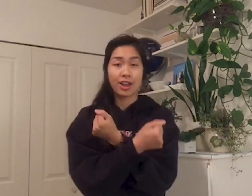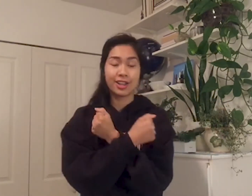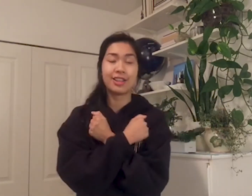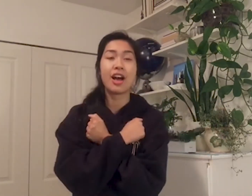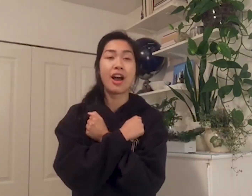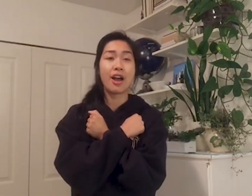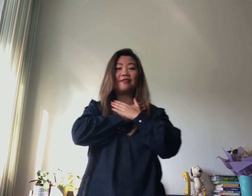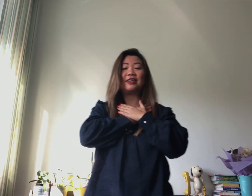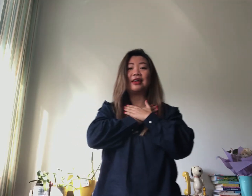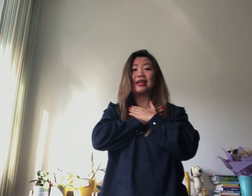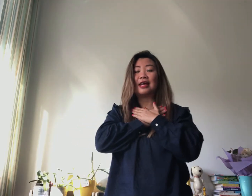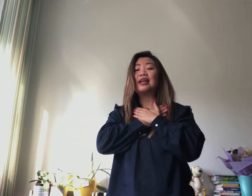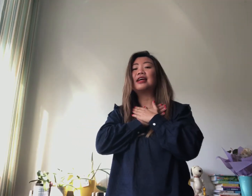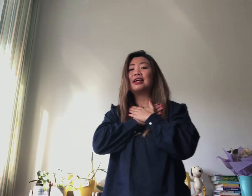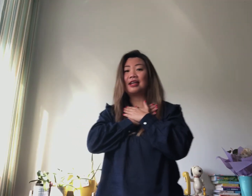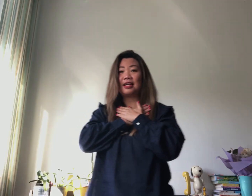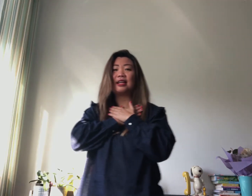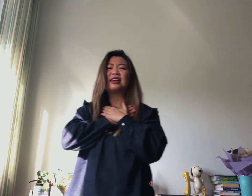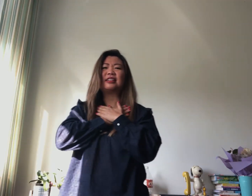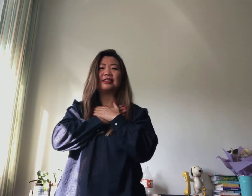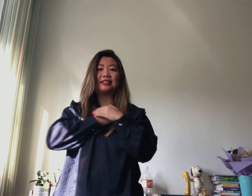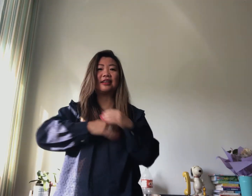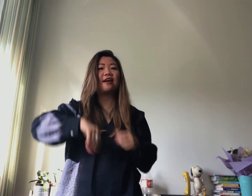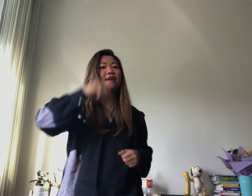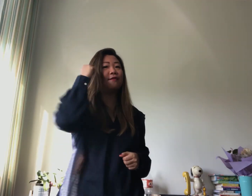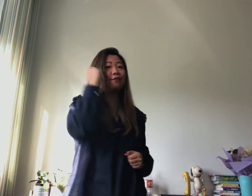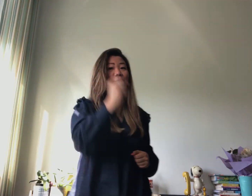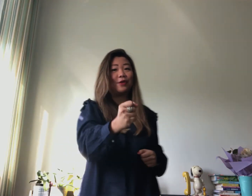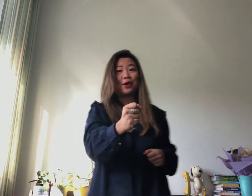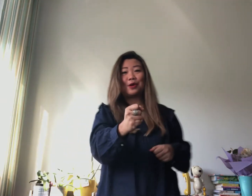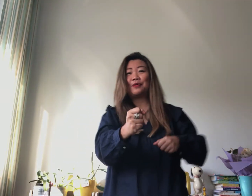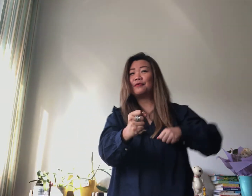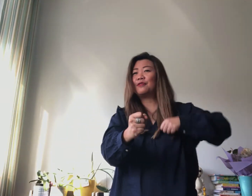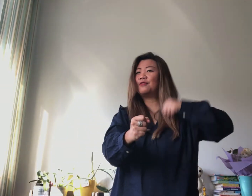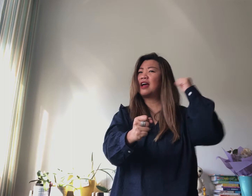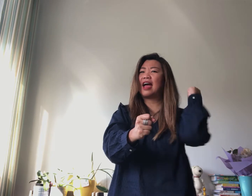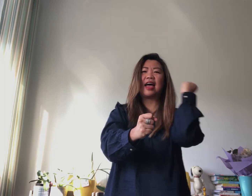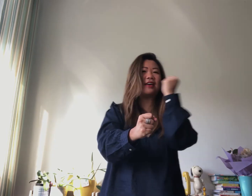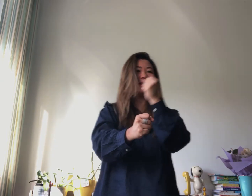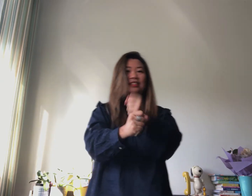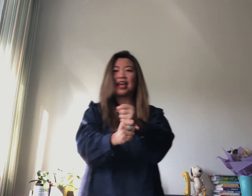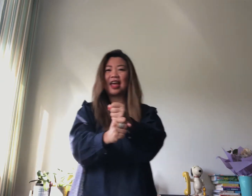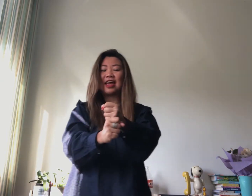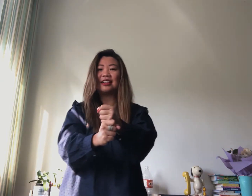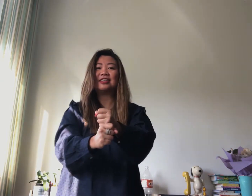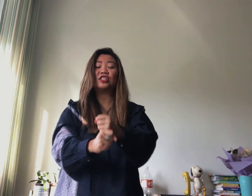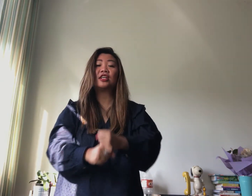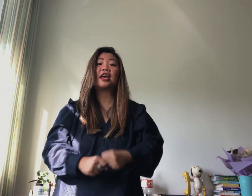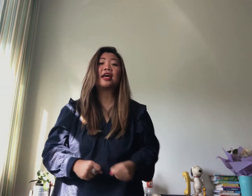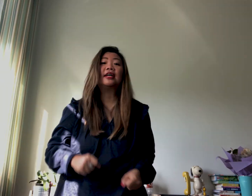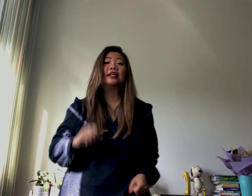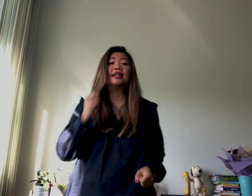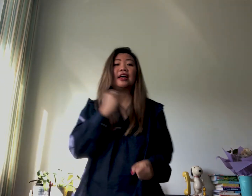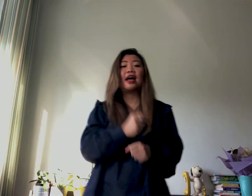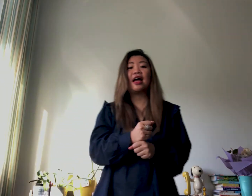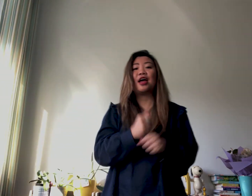love It is a firm foundation And I